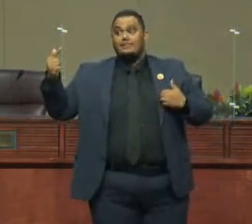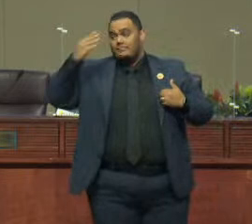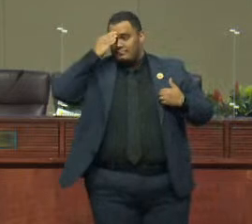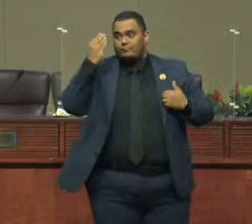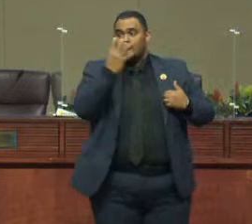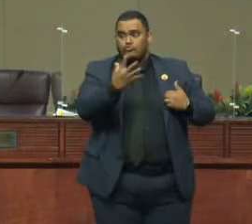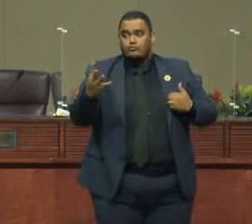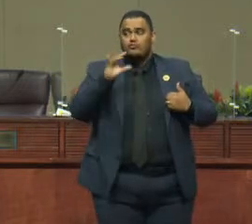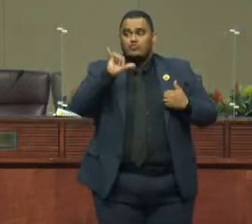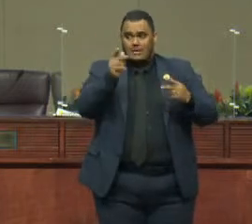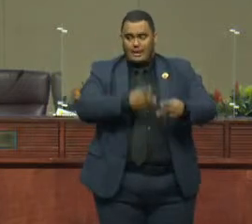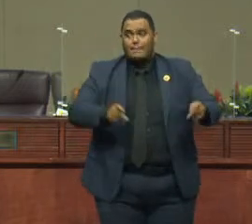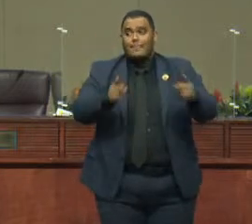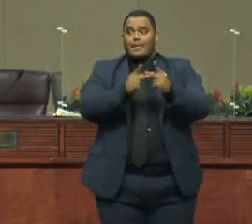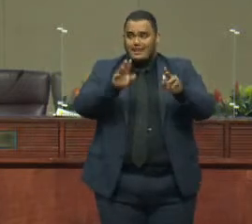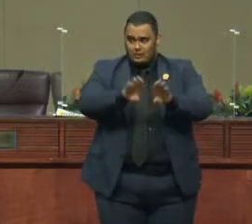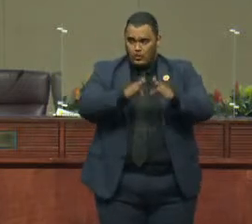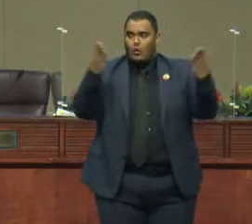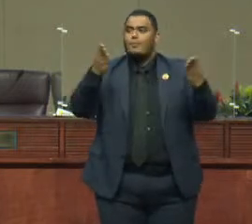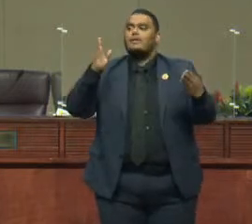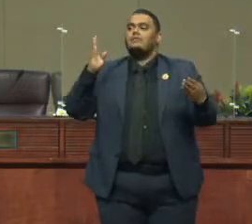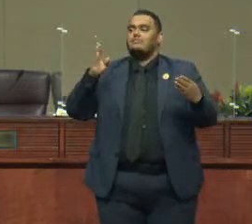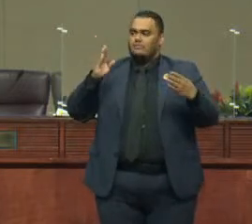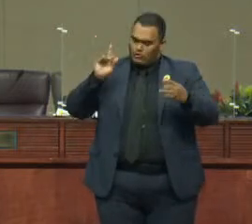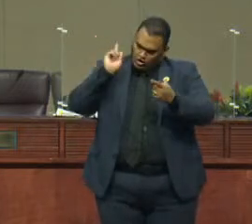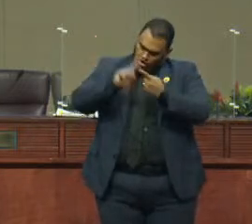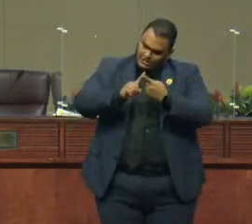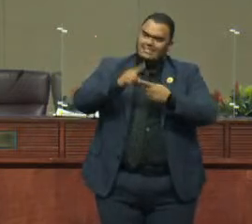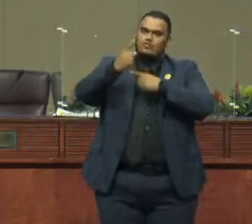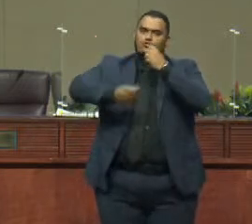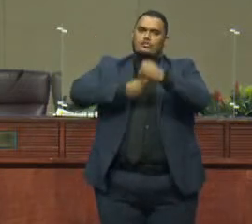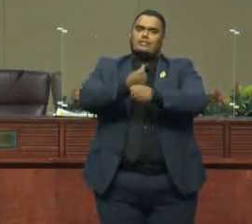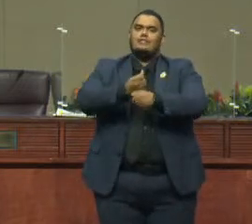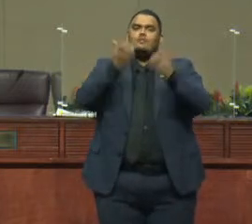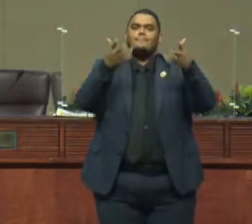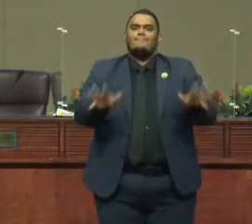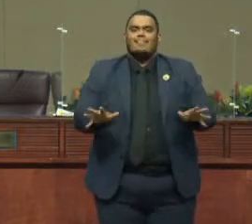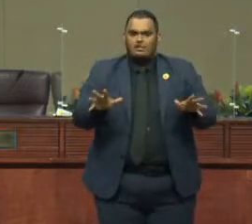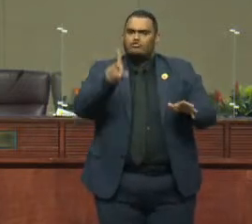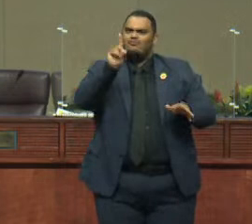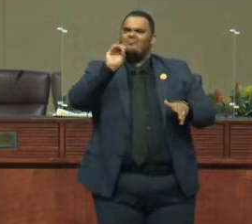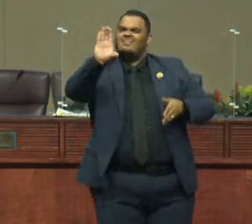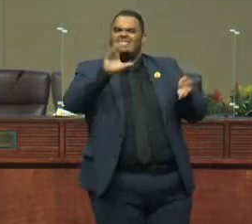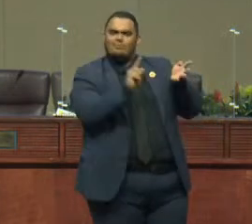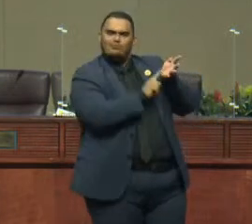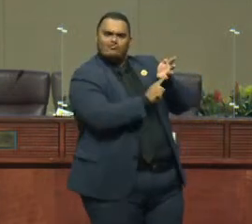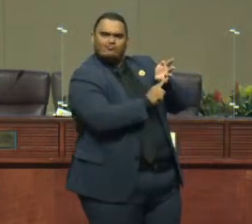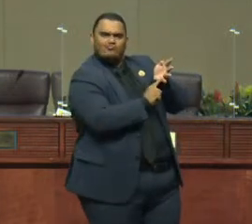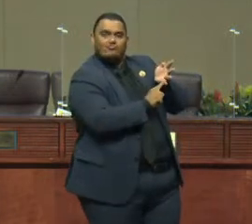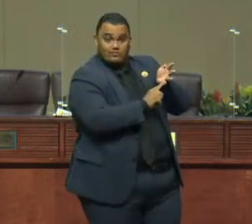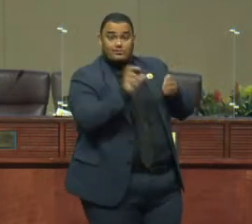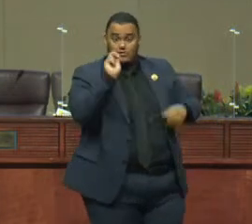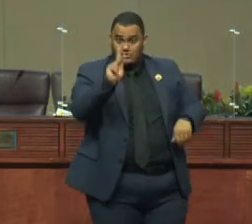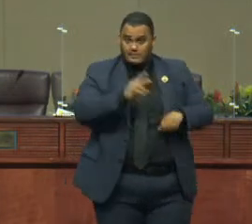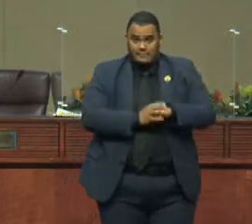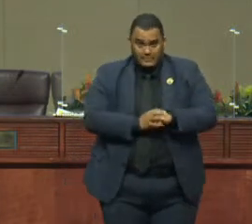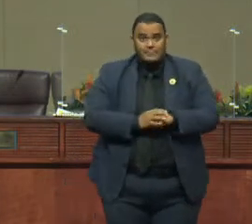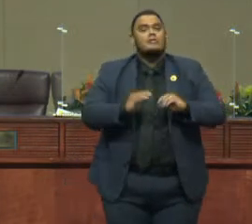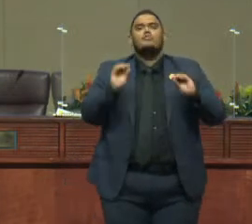location. Remember, however, that no appointments are necessary. You can actually just drive up without an